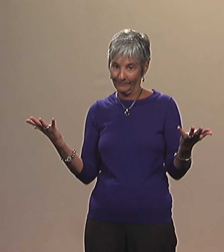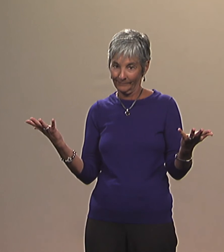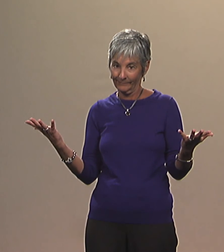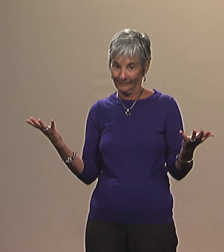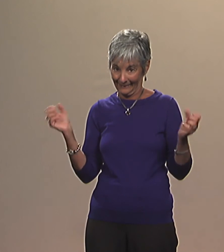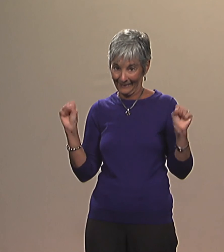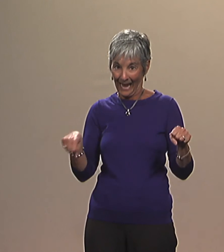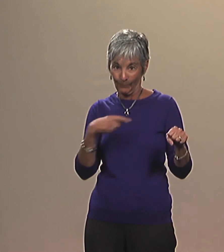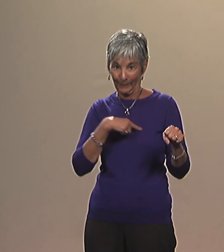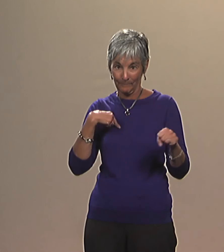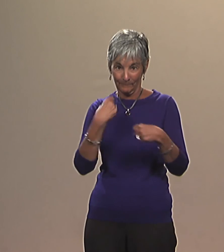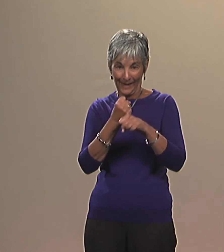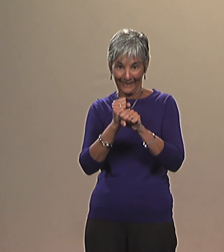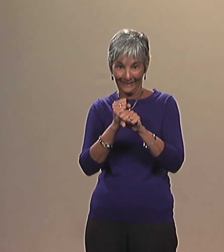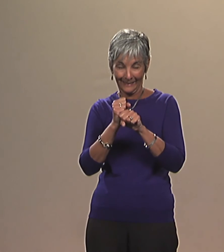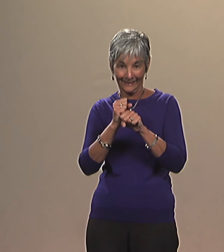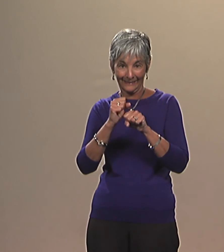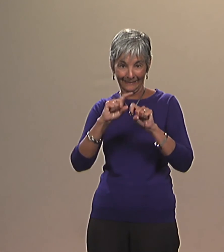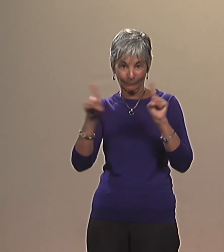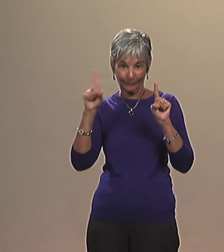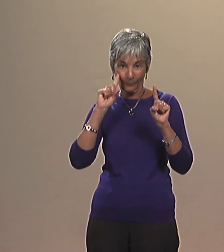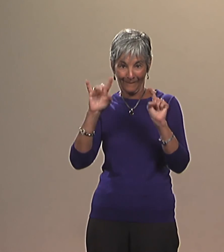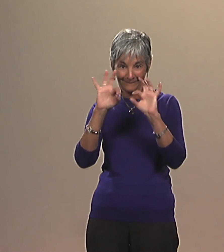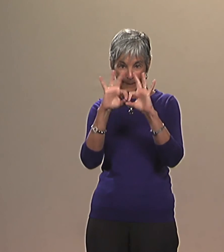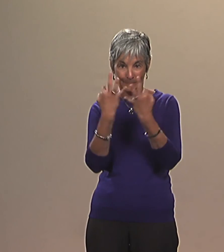So, can we make a difference for families and deaf children?